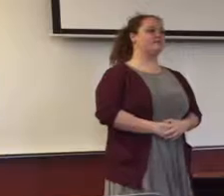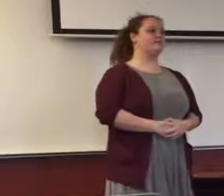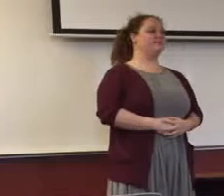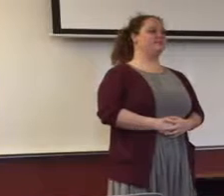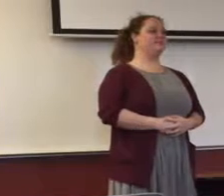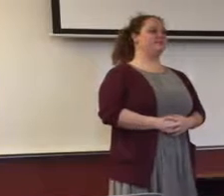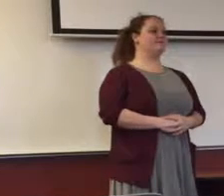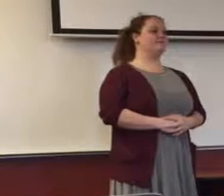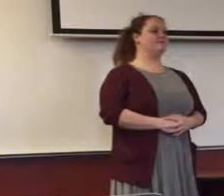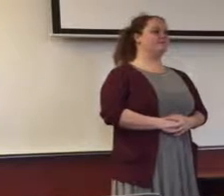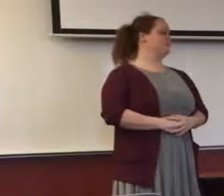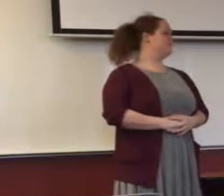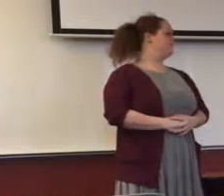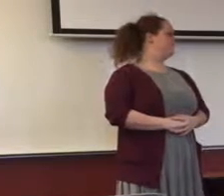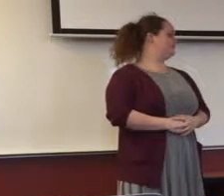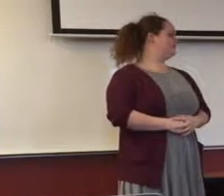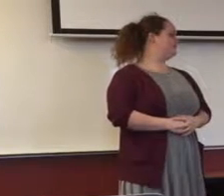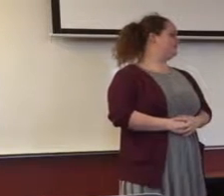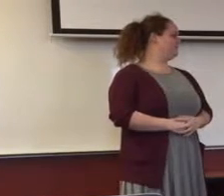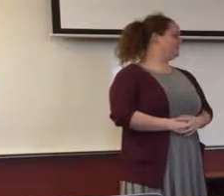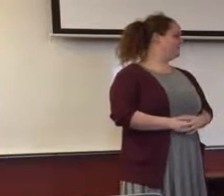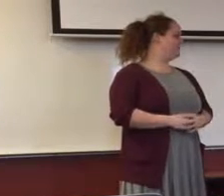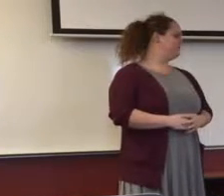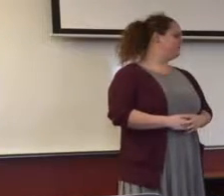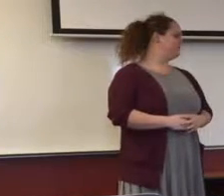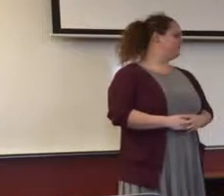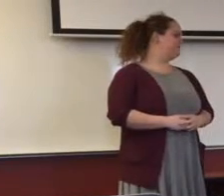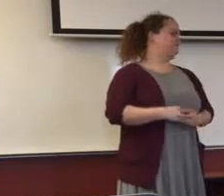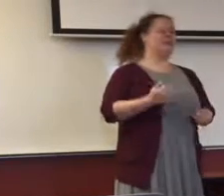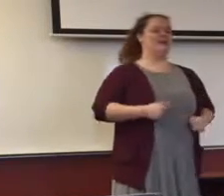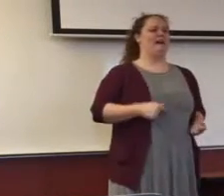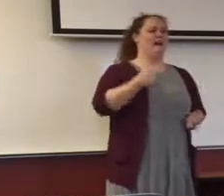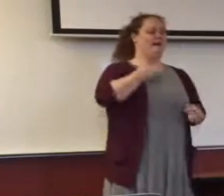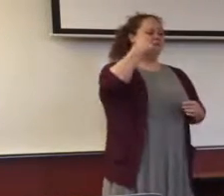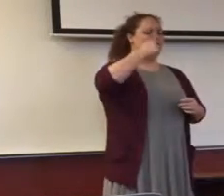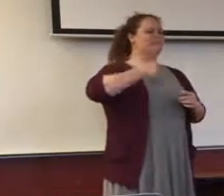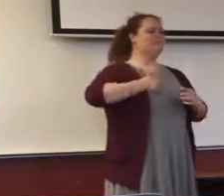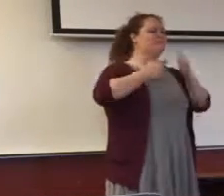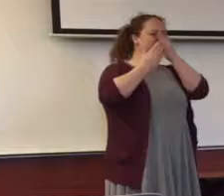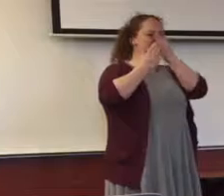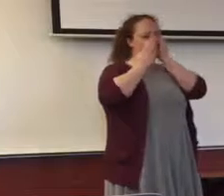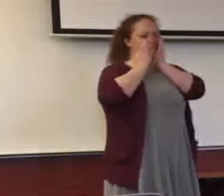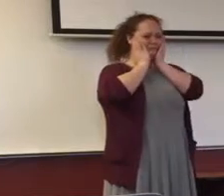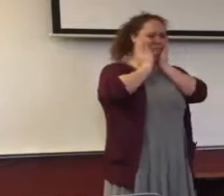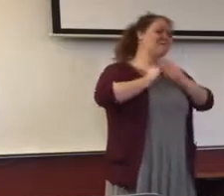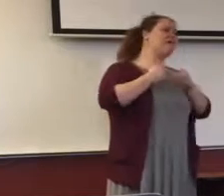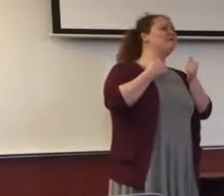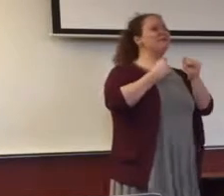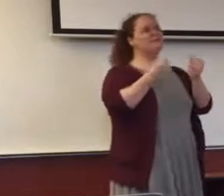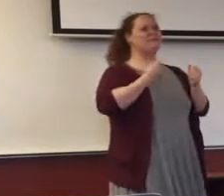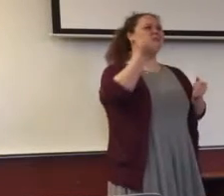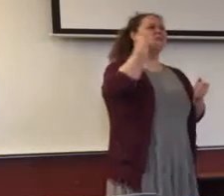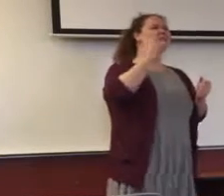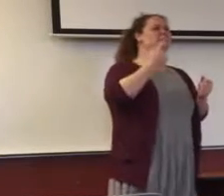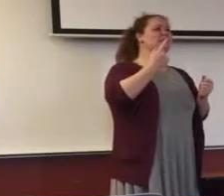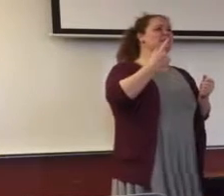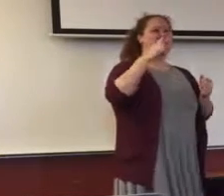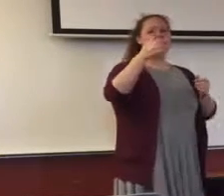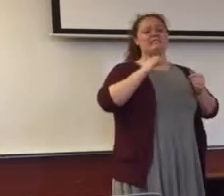like wiping away tears, like, I can't understand this resident, he's bad, he wants to talk to you, and it might be about me. And she's like,